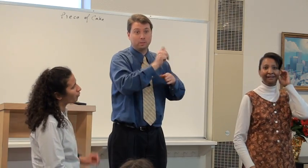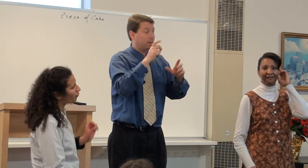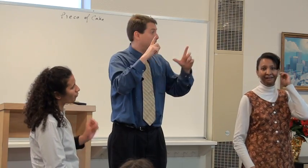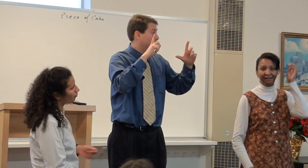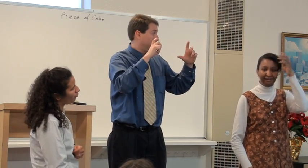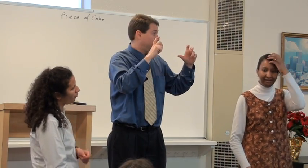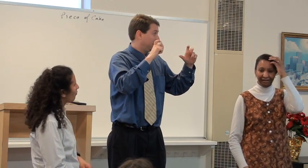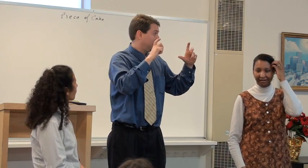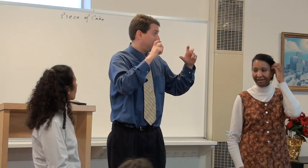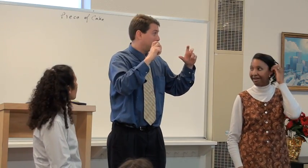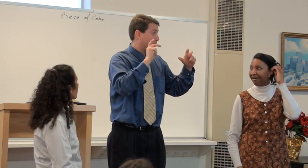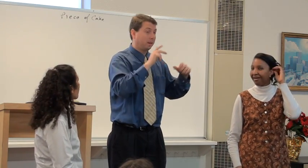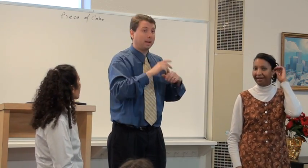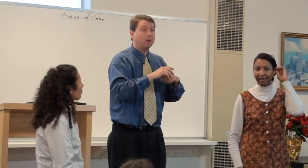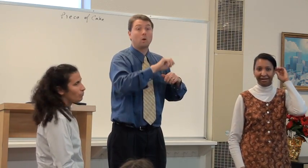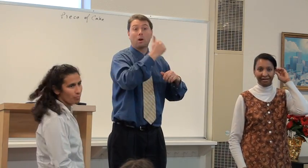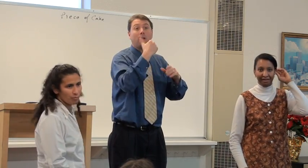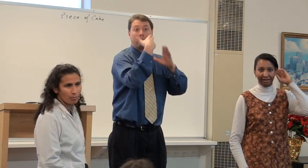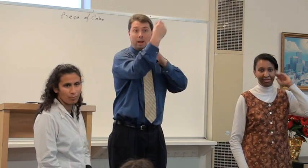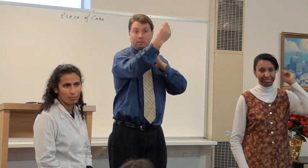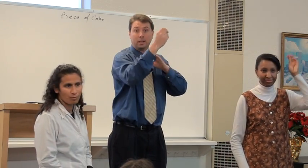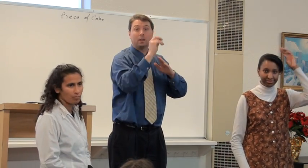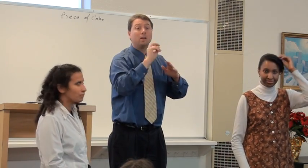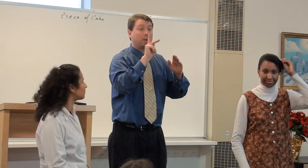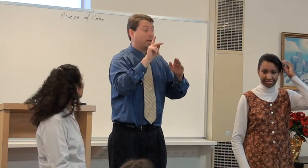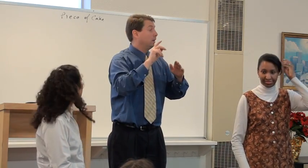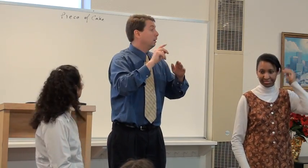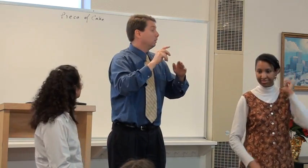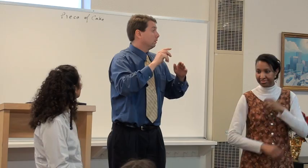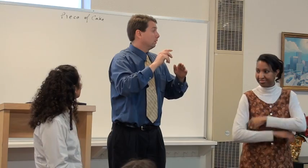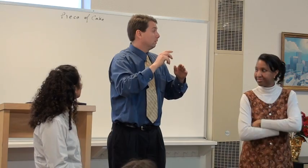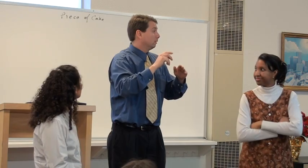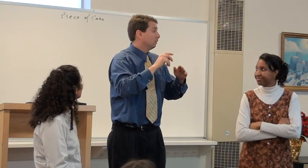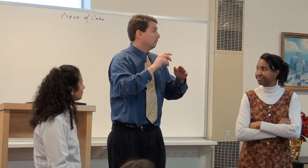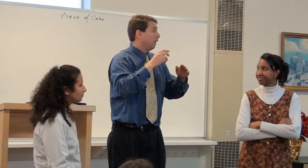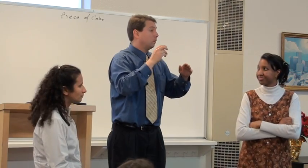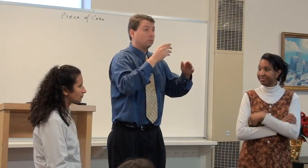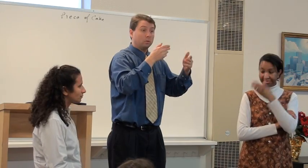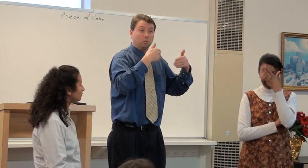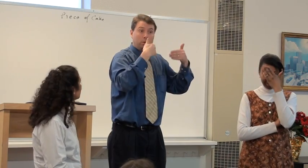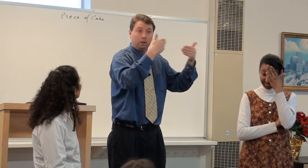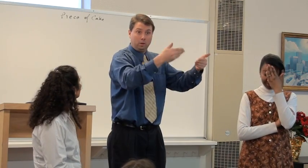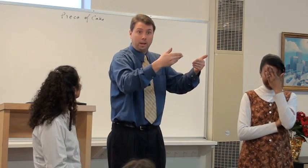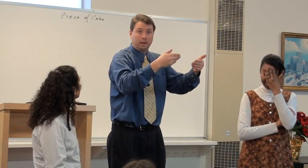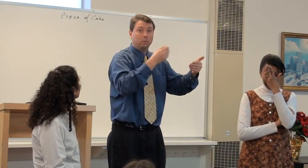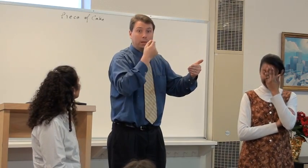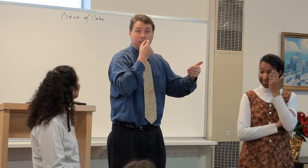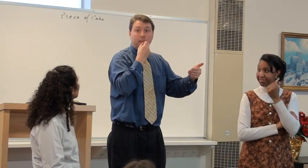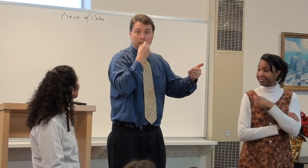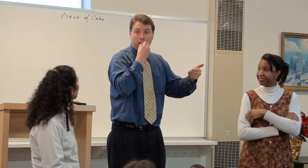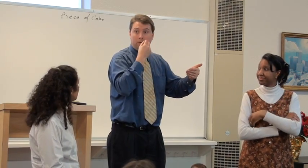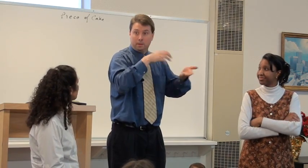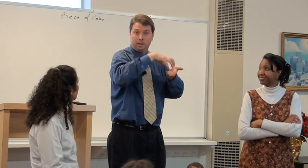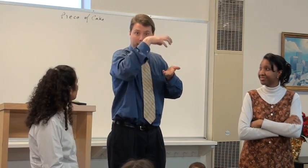another camera, okay? Or other outside, okay? Yeah, so we're going to go ahead and eat a little bit of